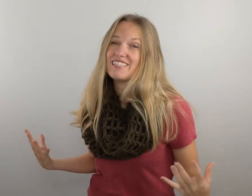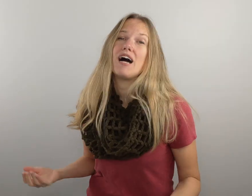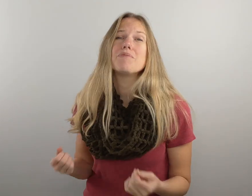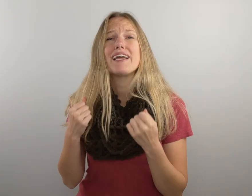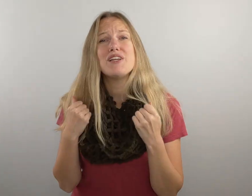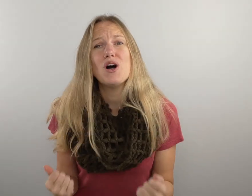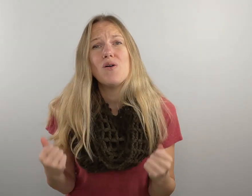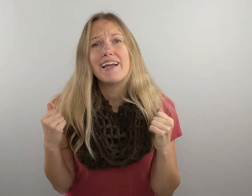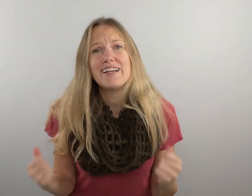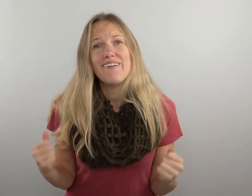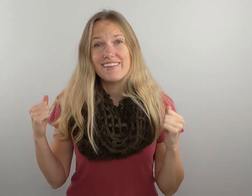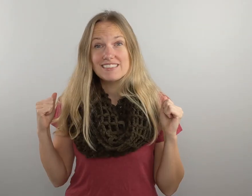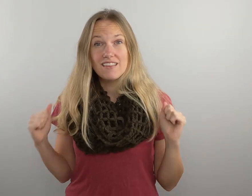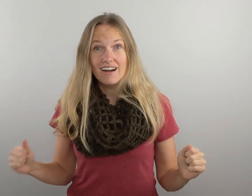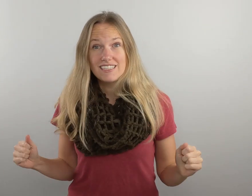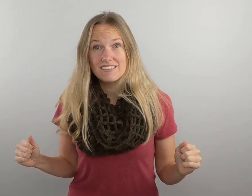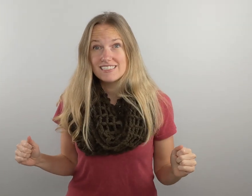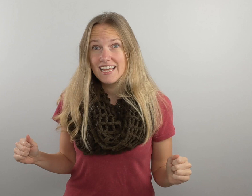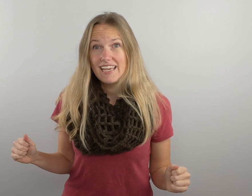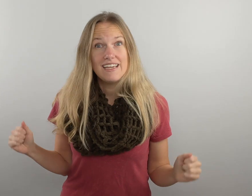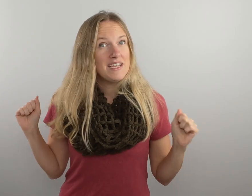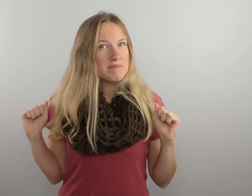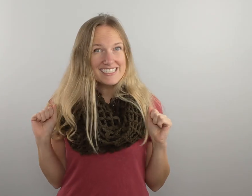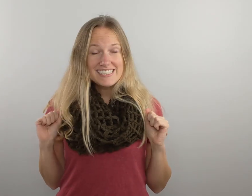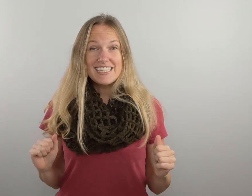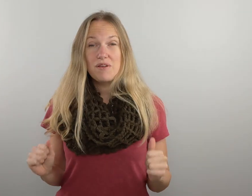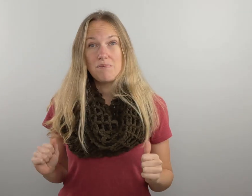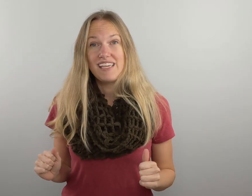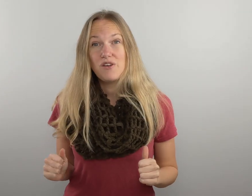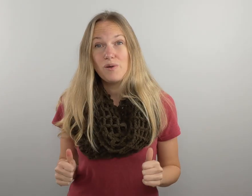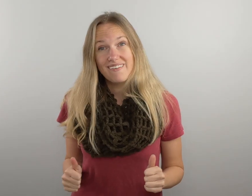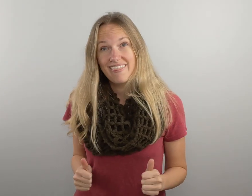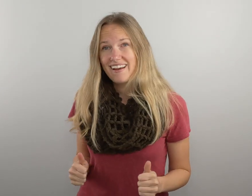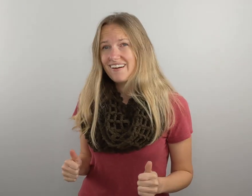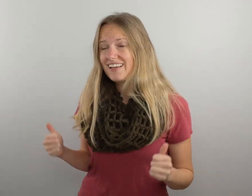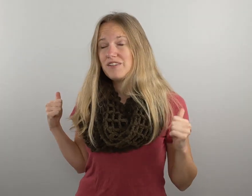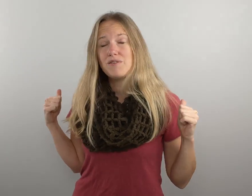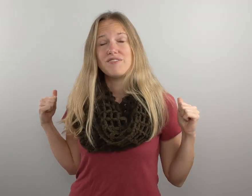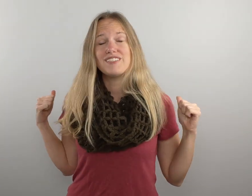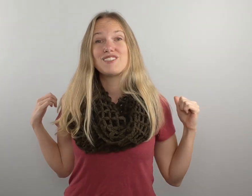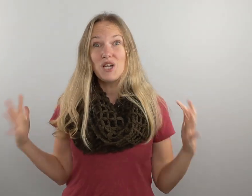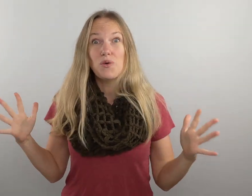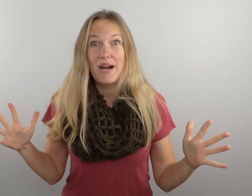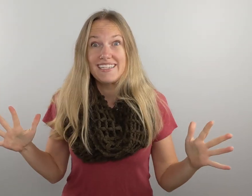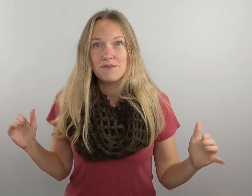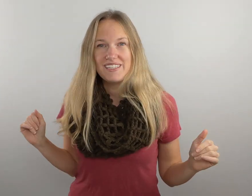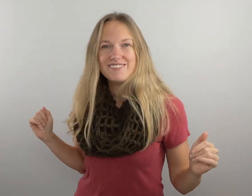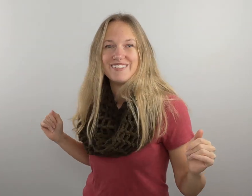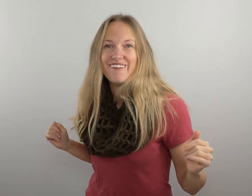top. I know, there's a lot to learn today, but just stick with me, you will get there and you will feel so great when you do,